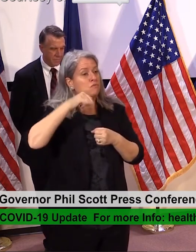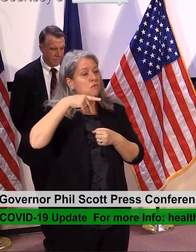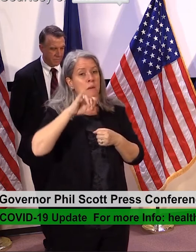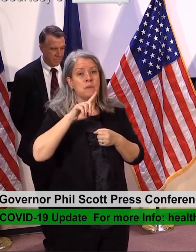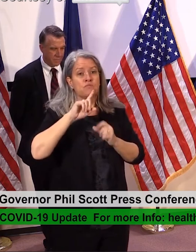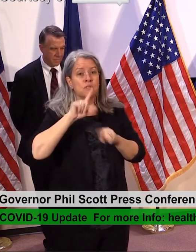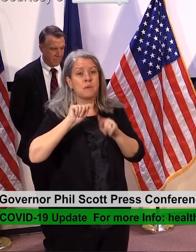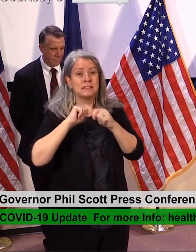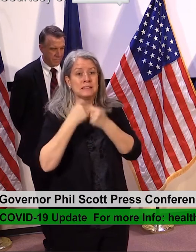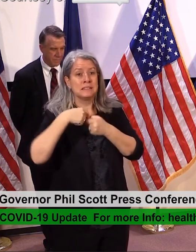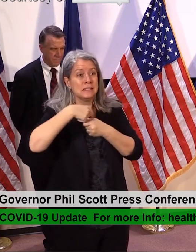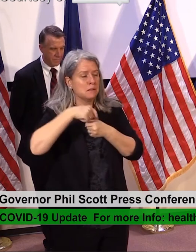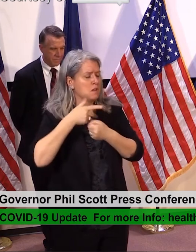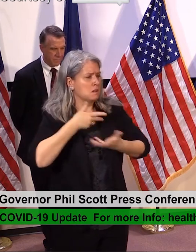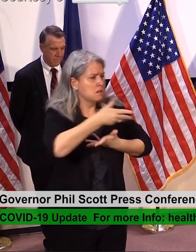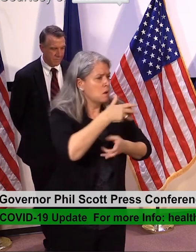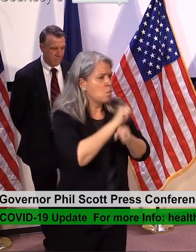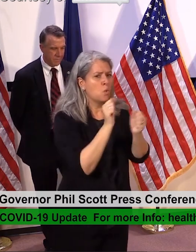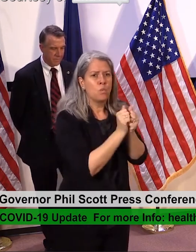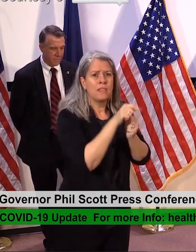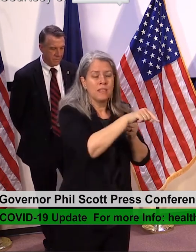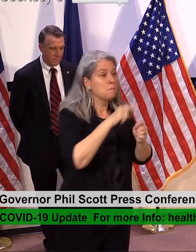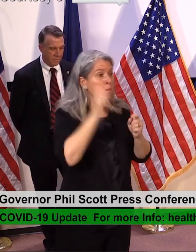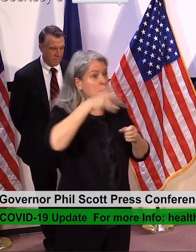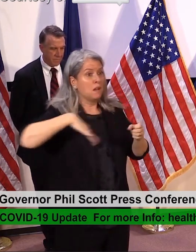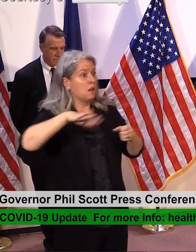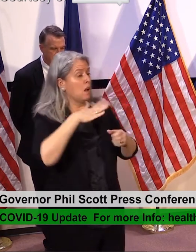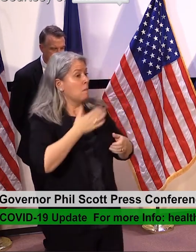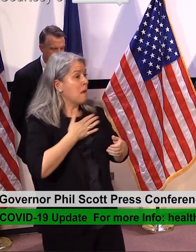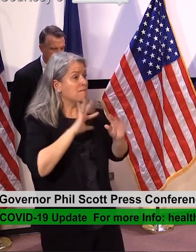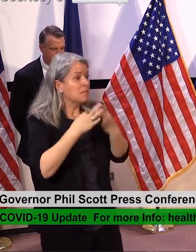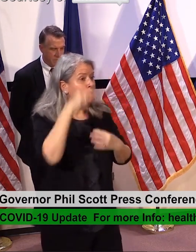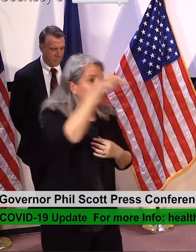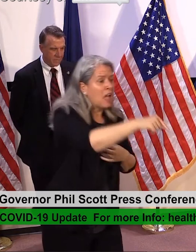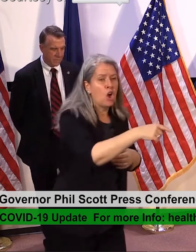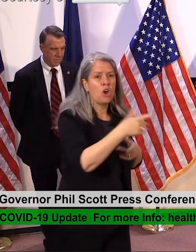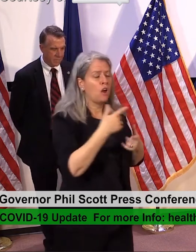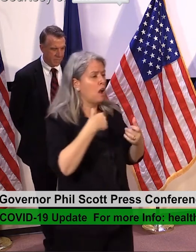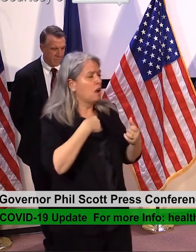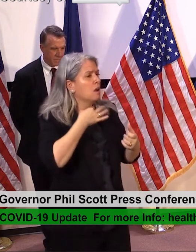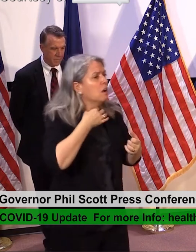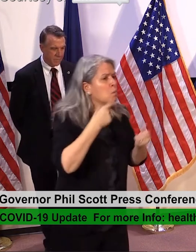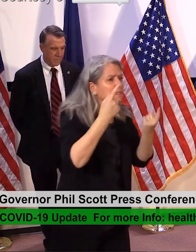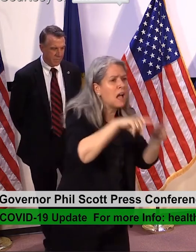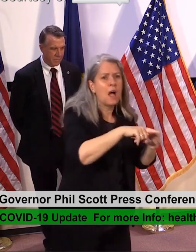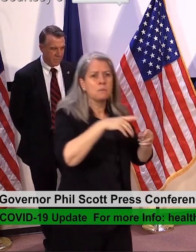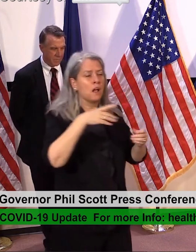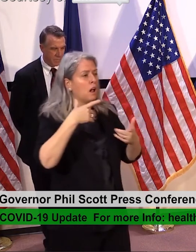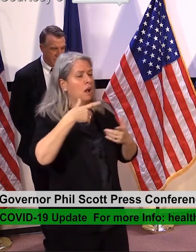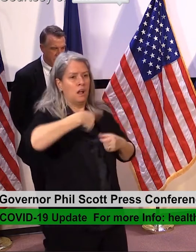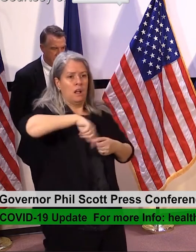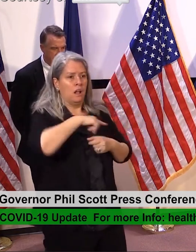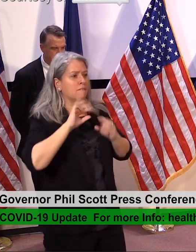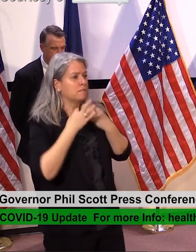a lot of people out there who have their loved ones there who don't know what's going on. So what are you doing,